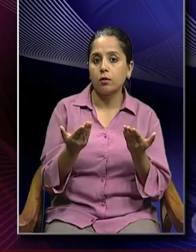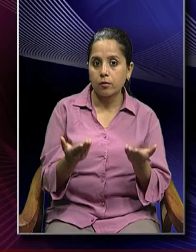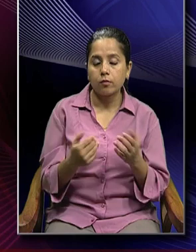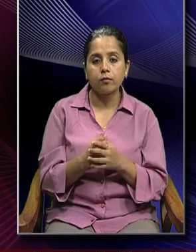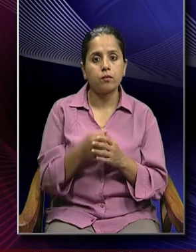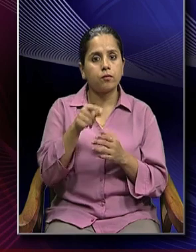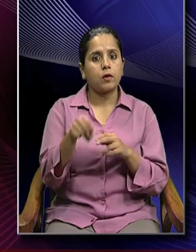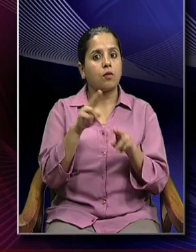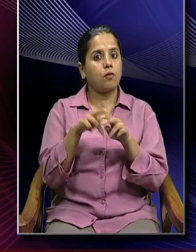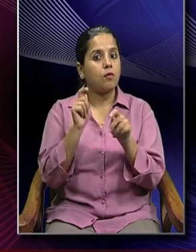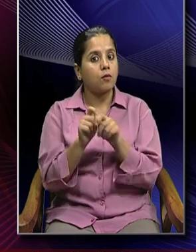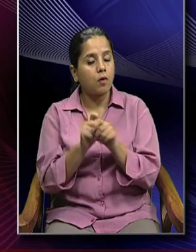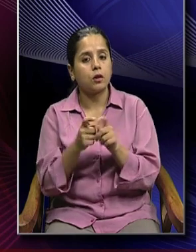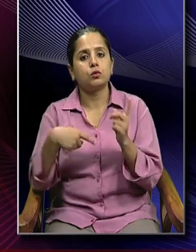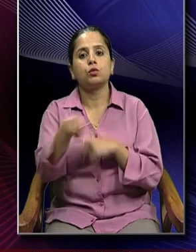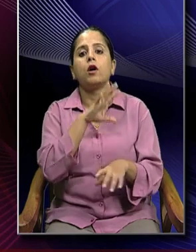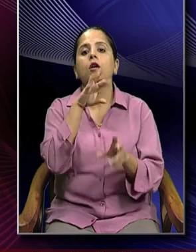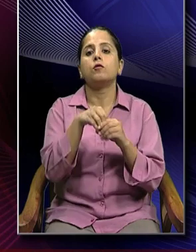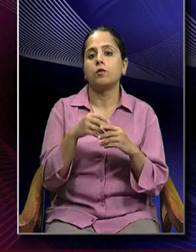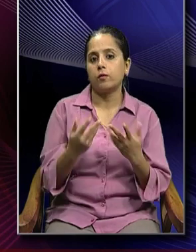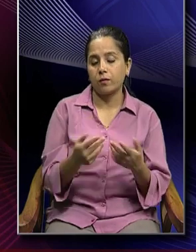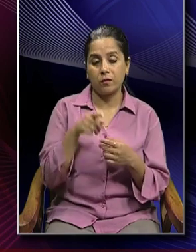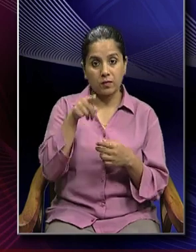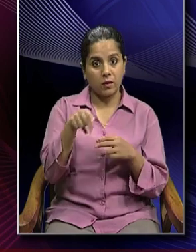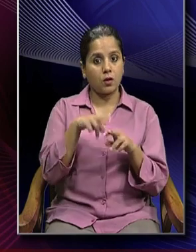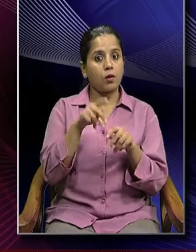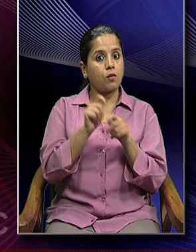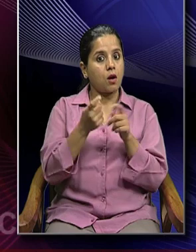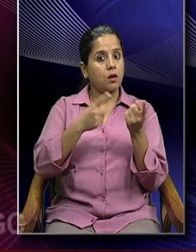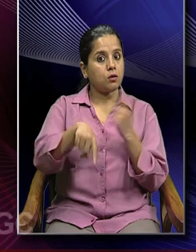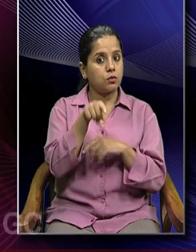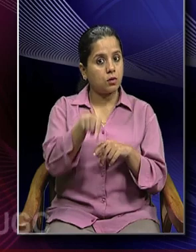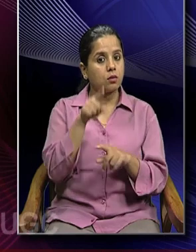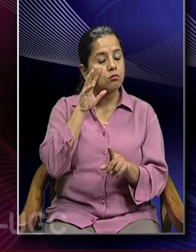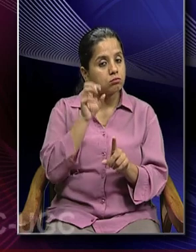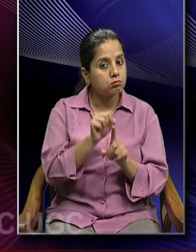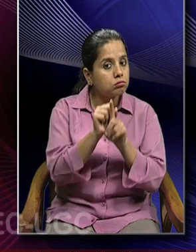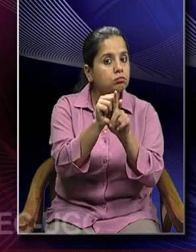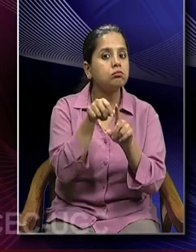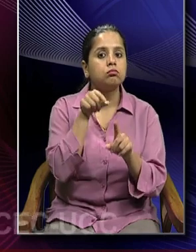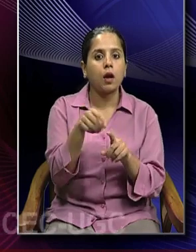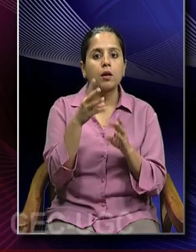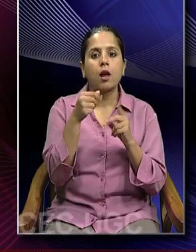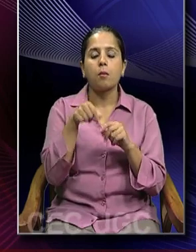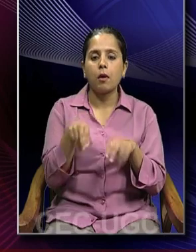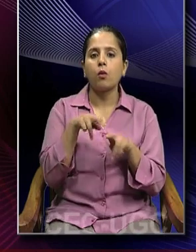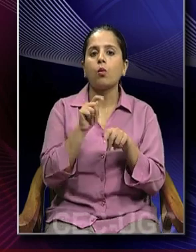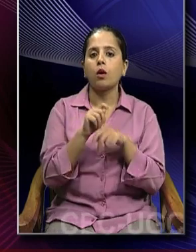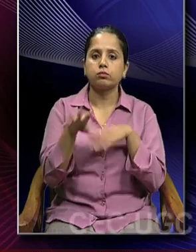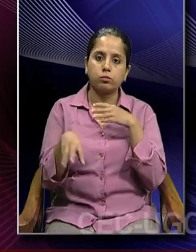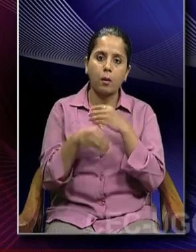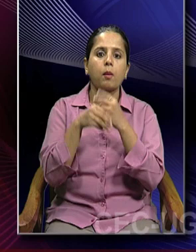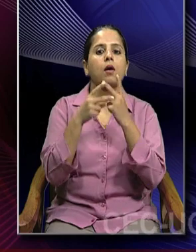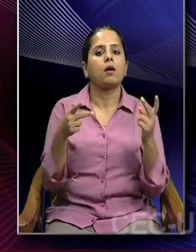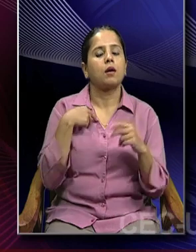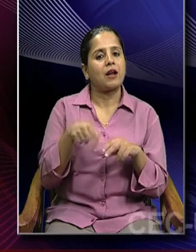of functions in which you are involved. So, those functions would determine the number of functions to be added, and that is why we call